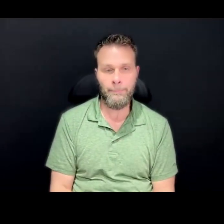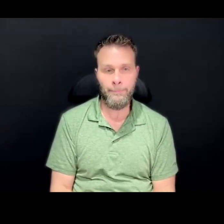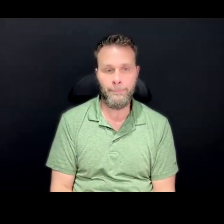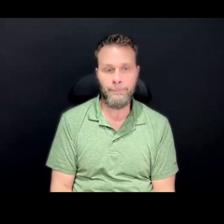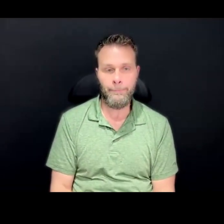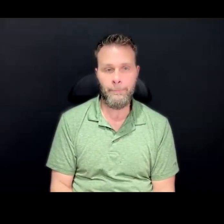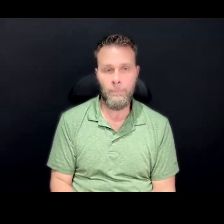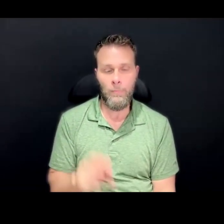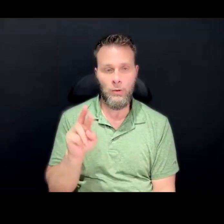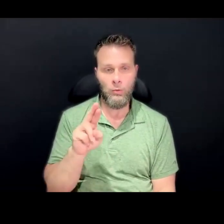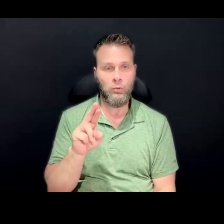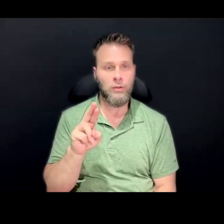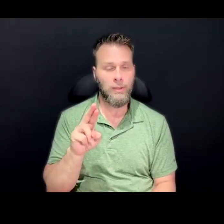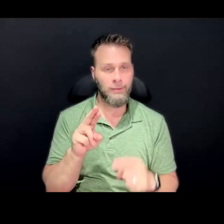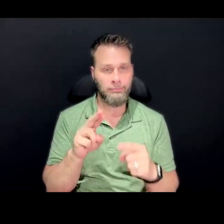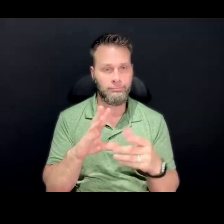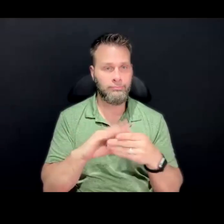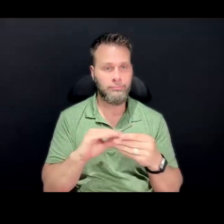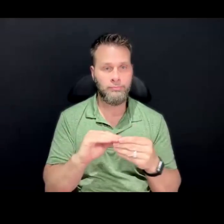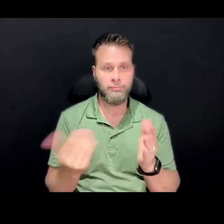demi-care.